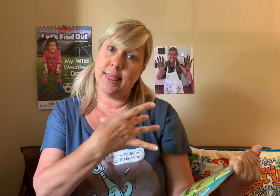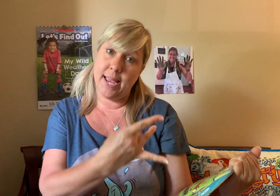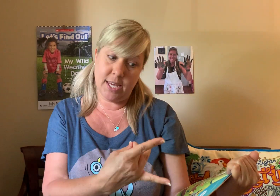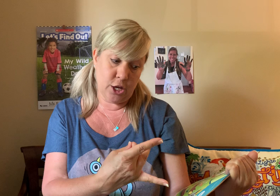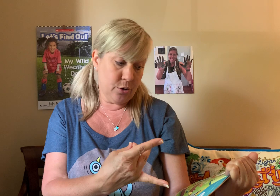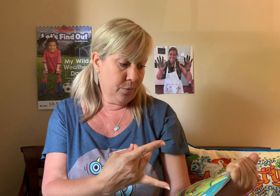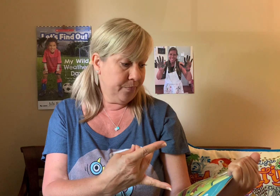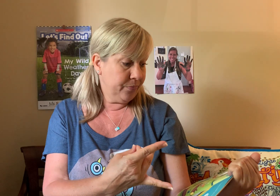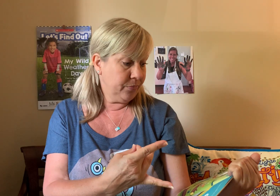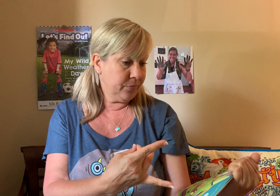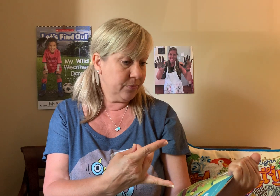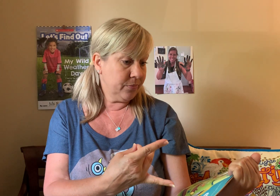like you.